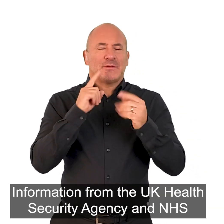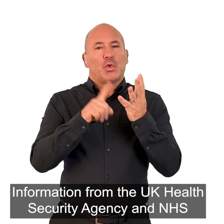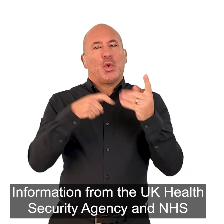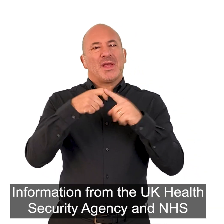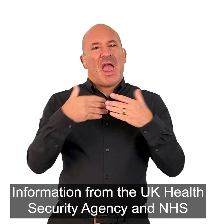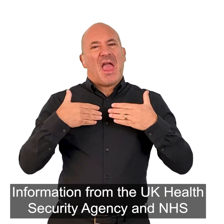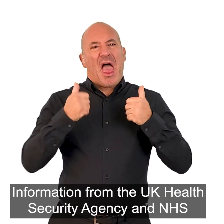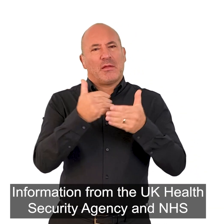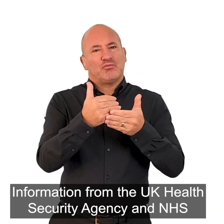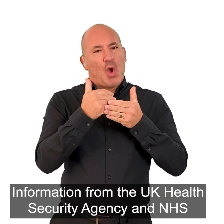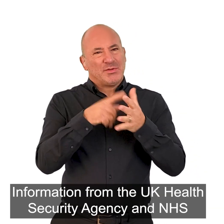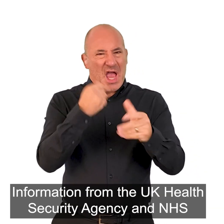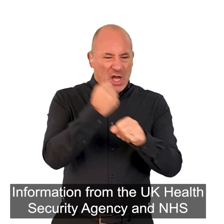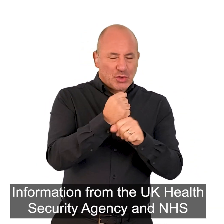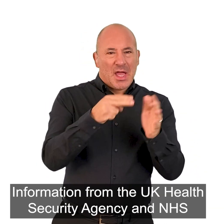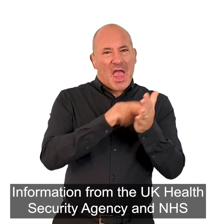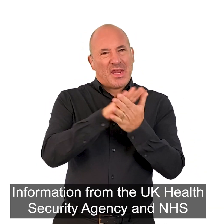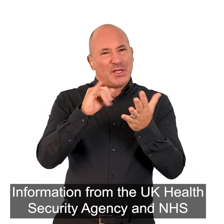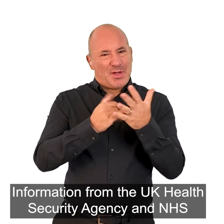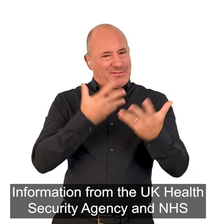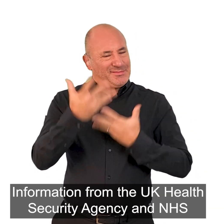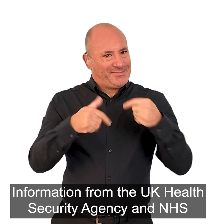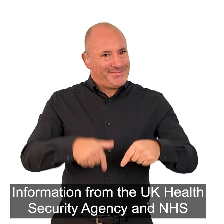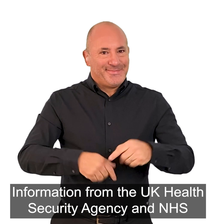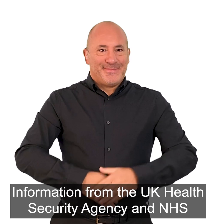Information from the UK Health Security Agency and NHS.